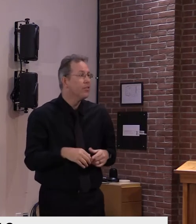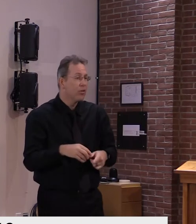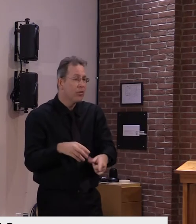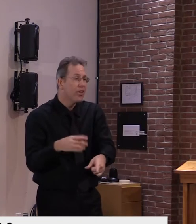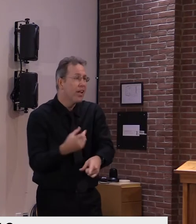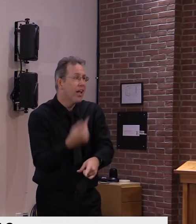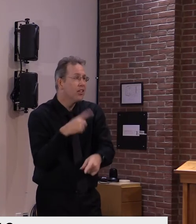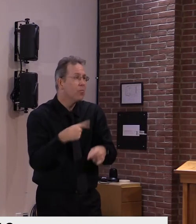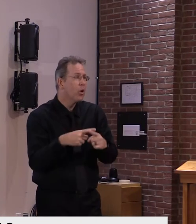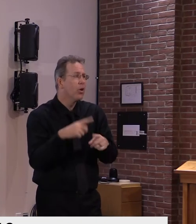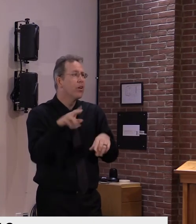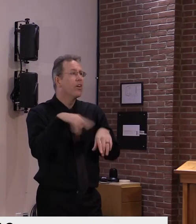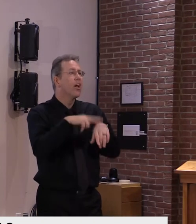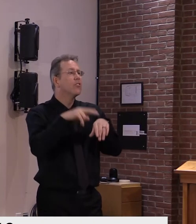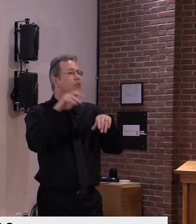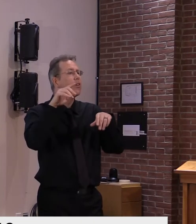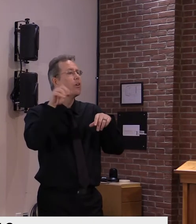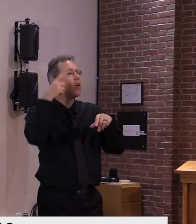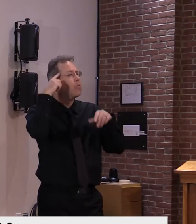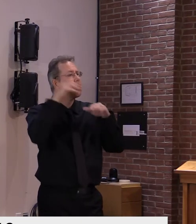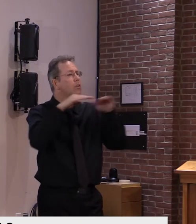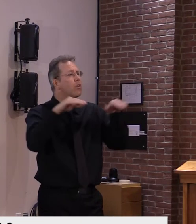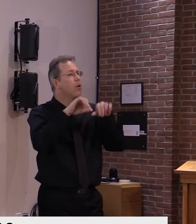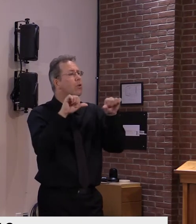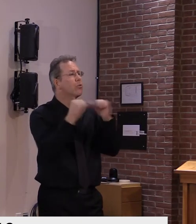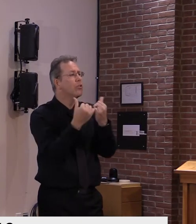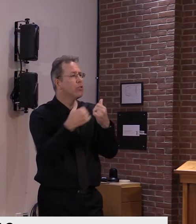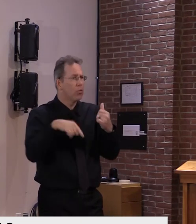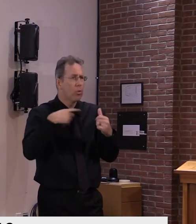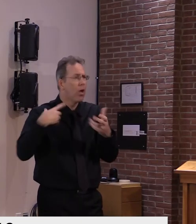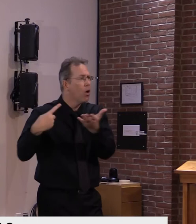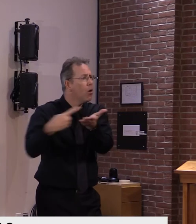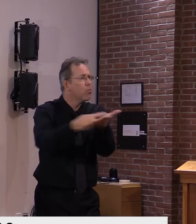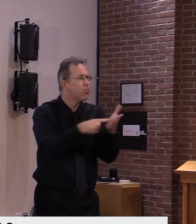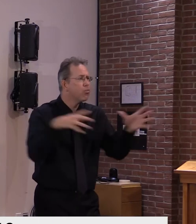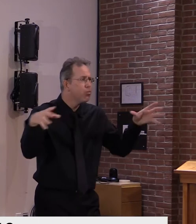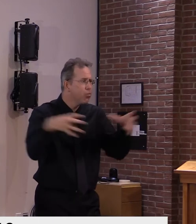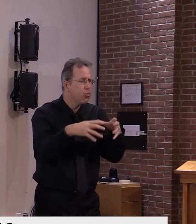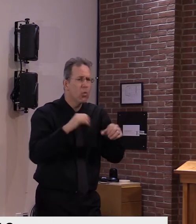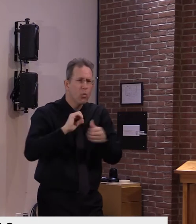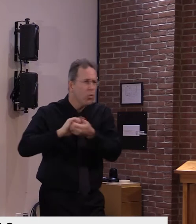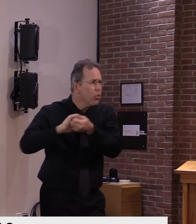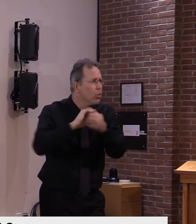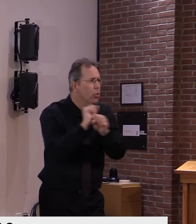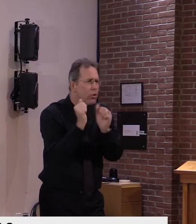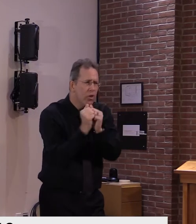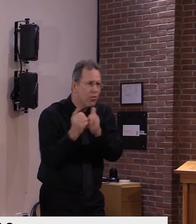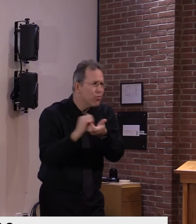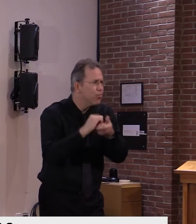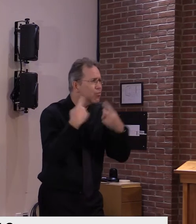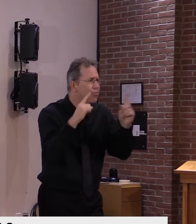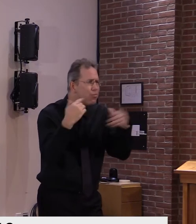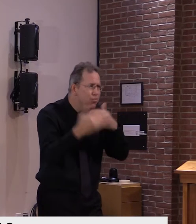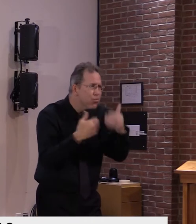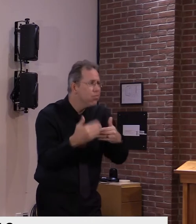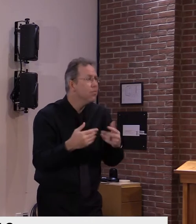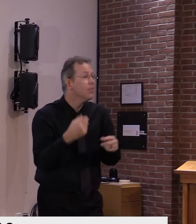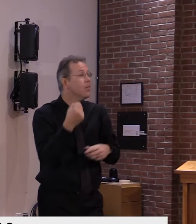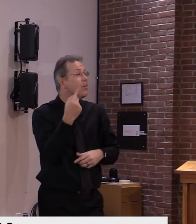together in many different ways, but I'm not sure that we could do anything different than what